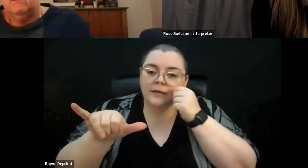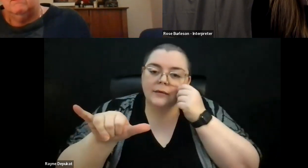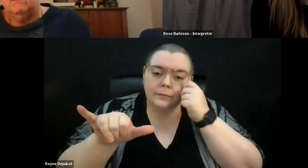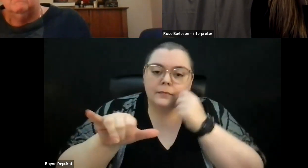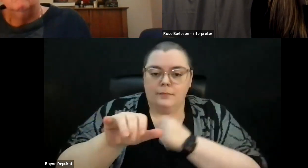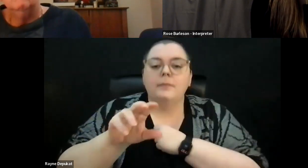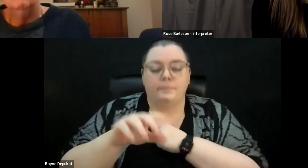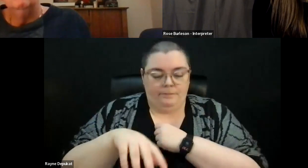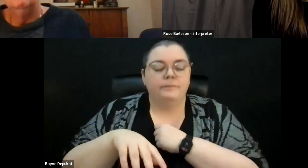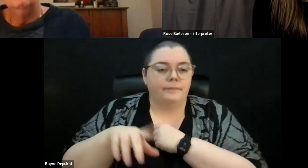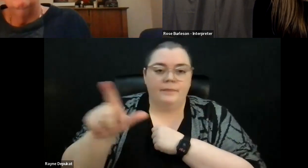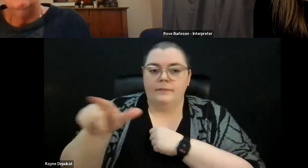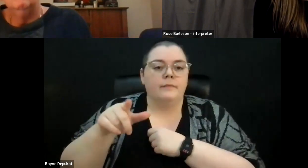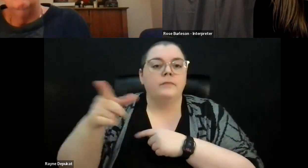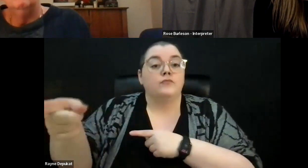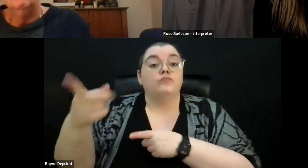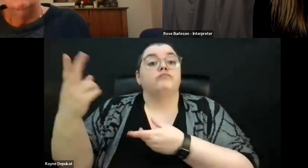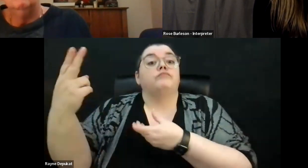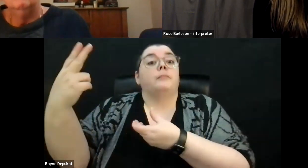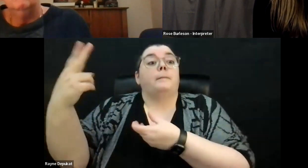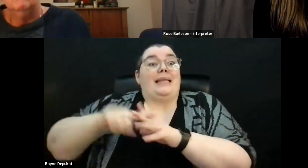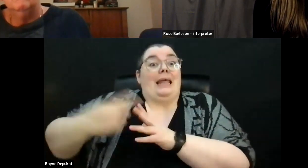Jen Baloney.